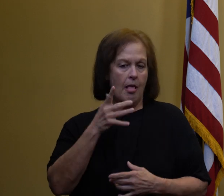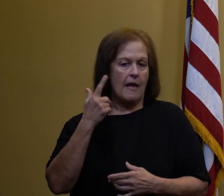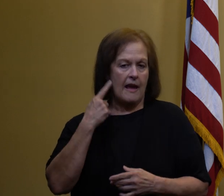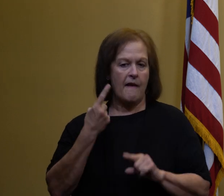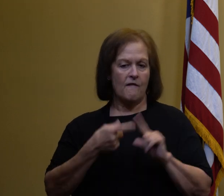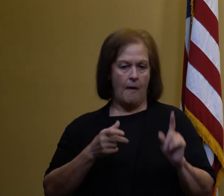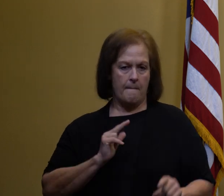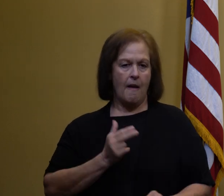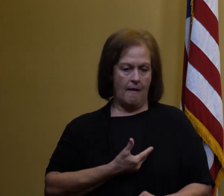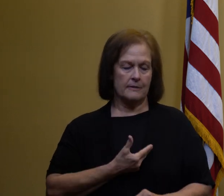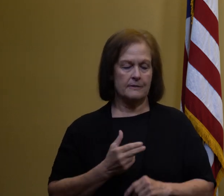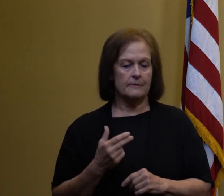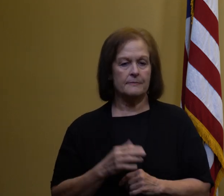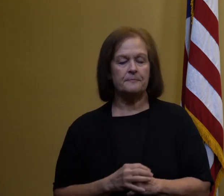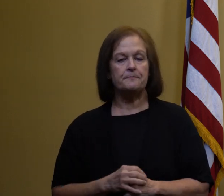well.